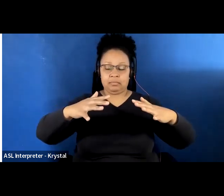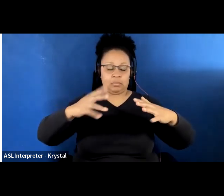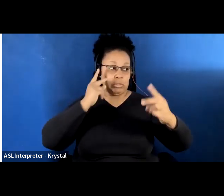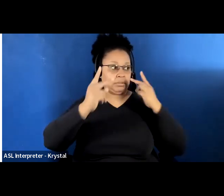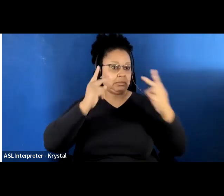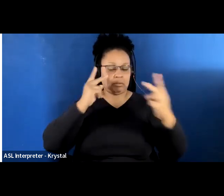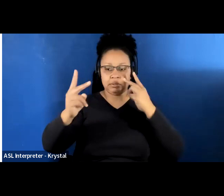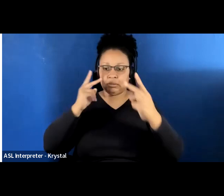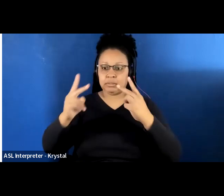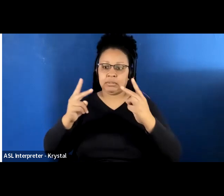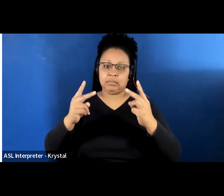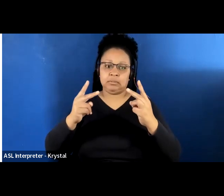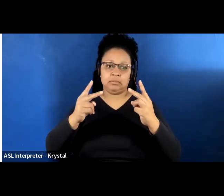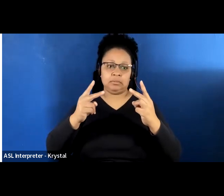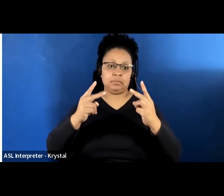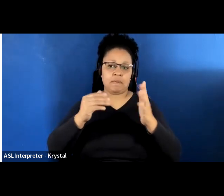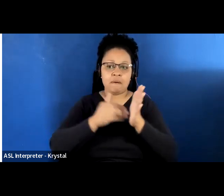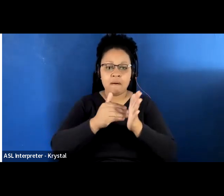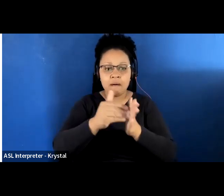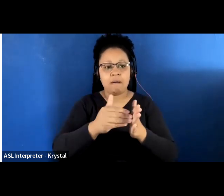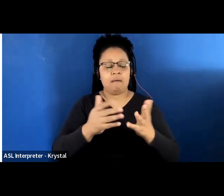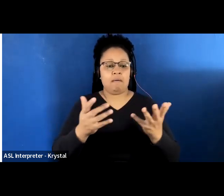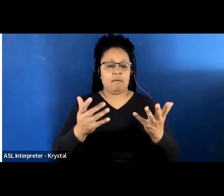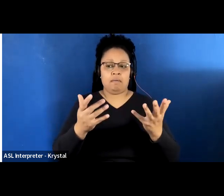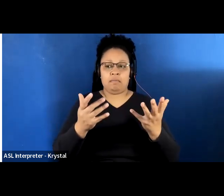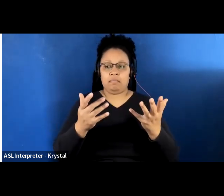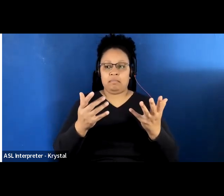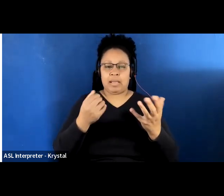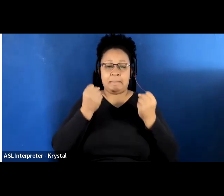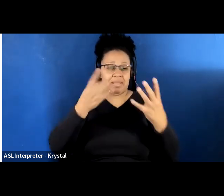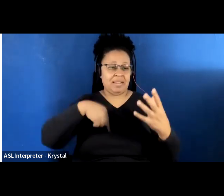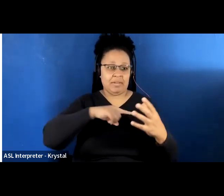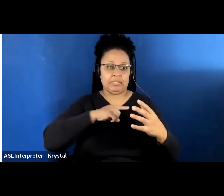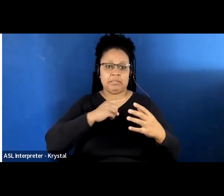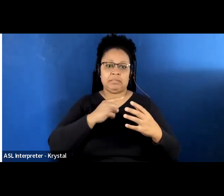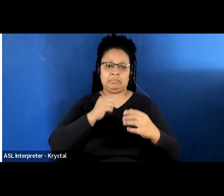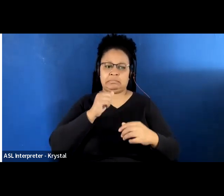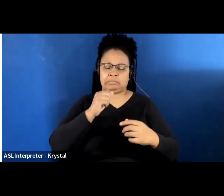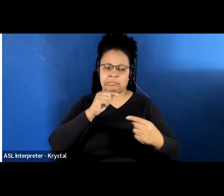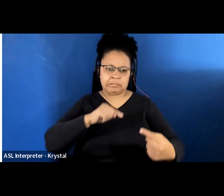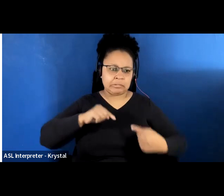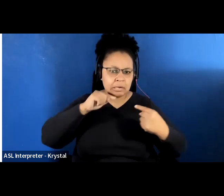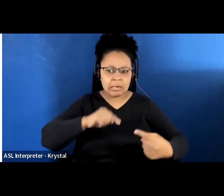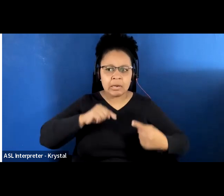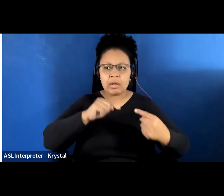seeing, right? That a lot of us have struggled a bit with. So